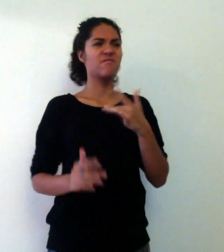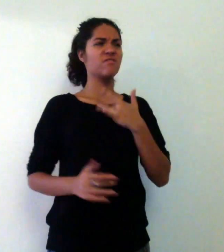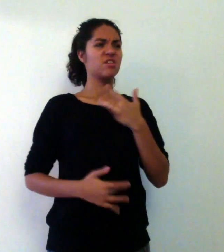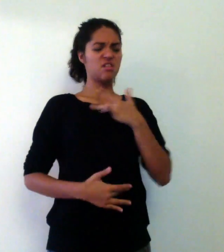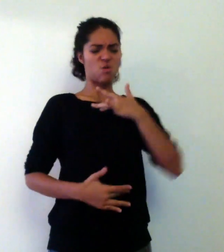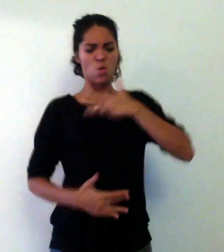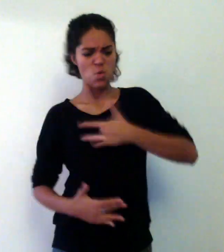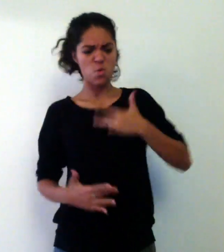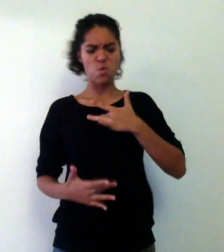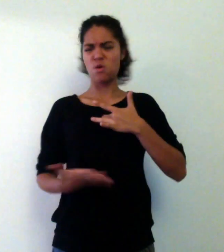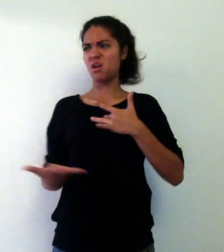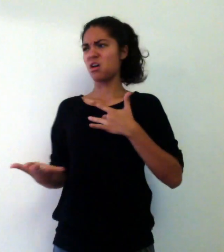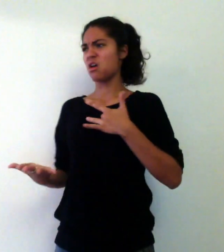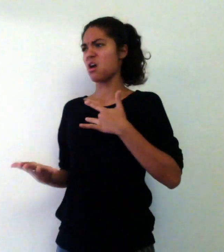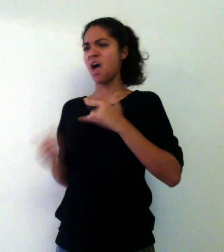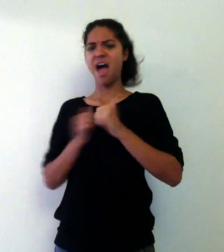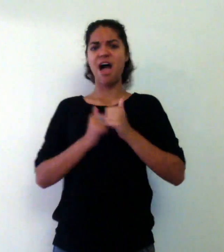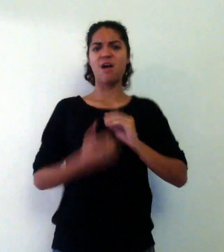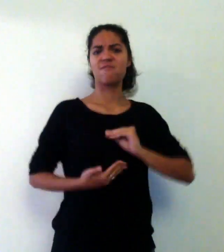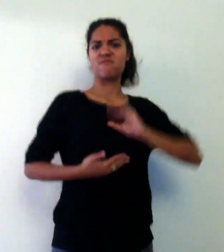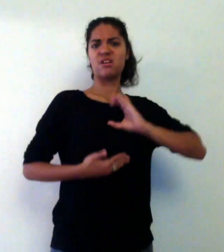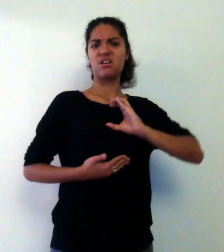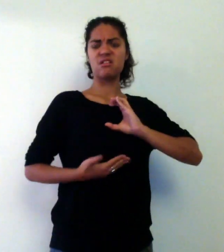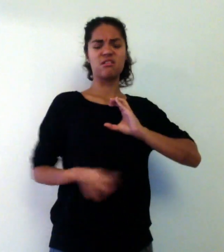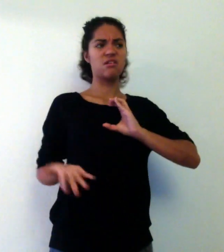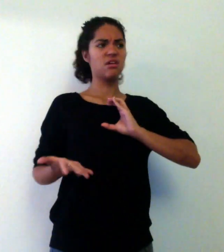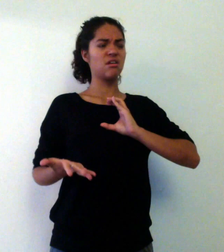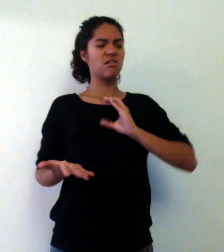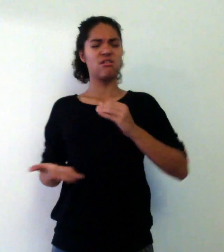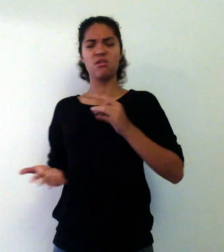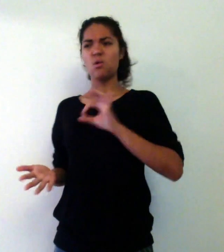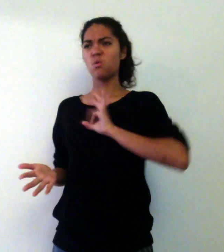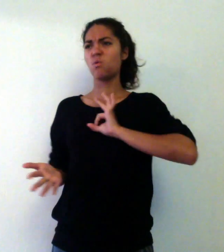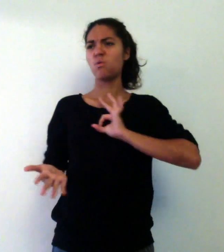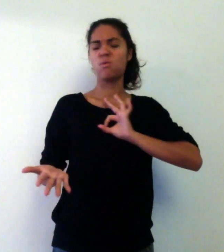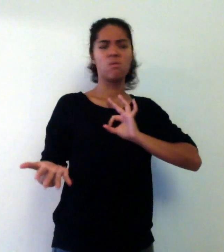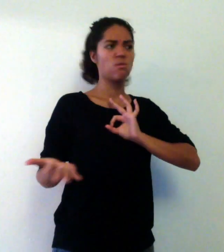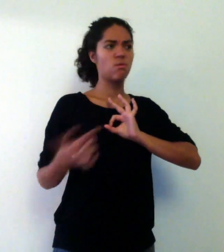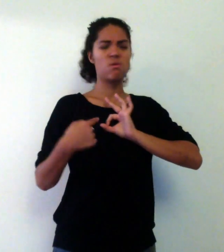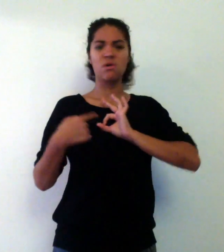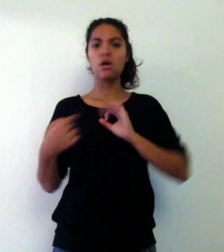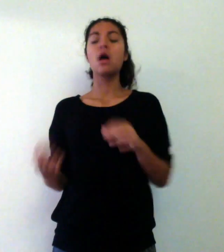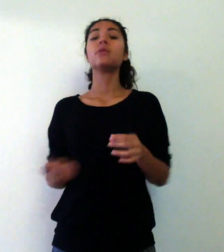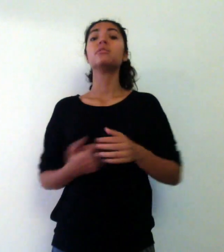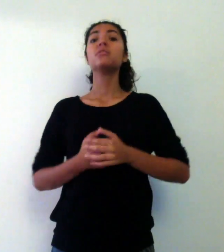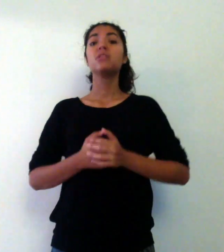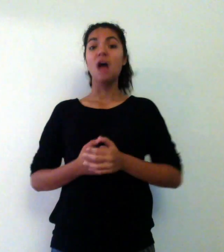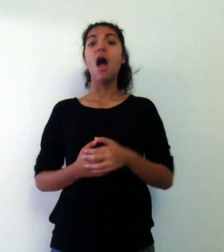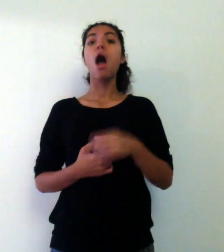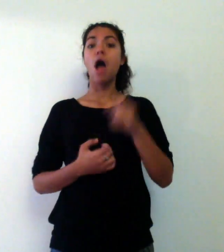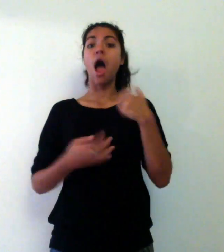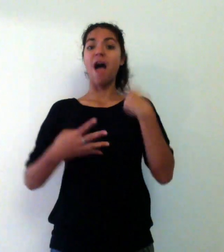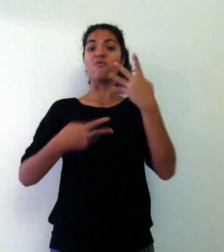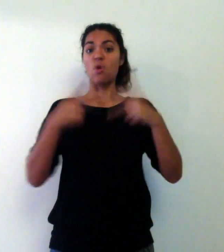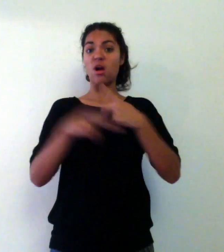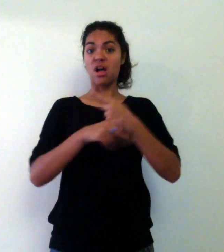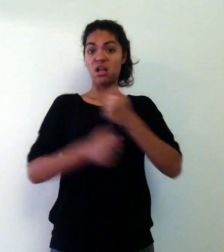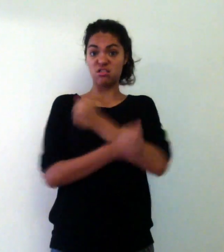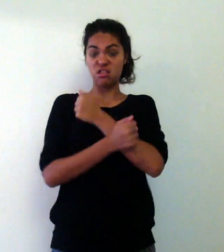And that's why I believe it goes beyond love. Yes, there is need love. Yes, there is gift love. Yes, there is need pleasure. Yes,